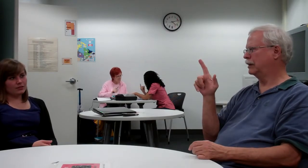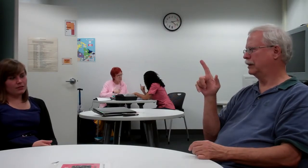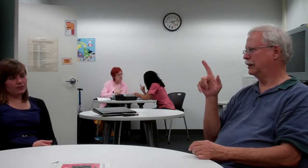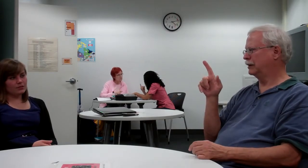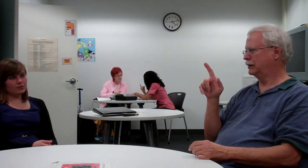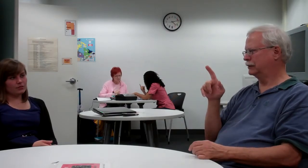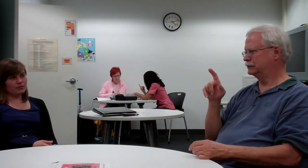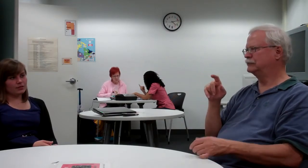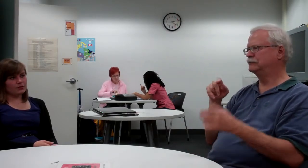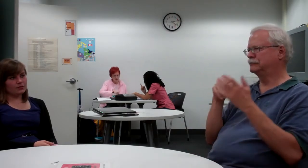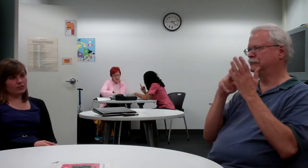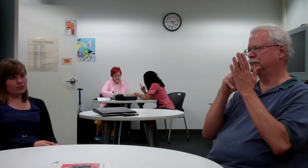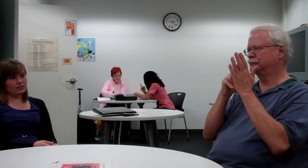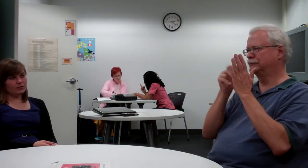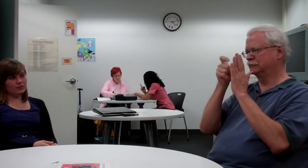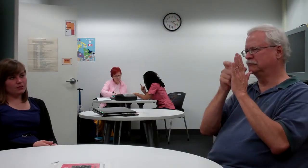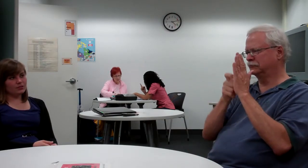So it's important to read the nutrition labels